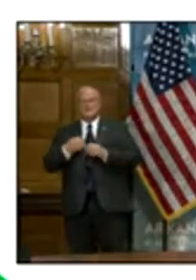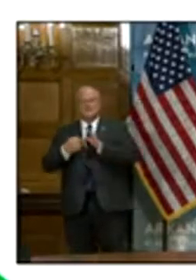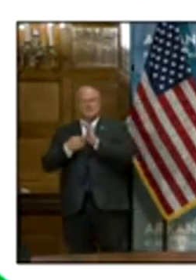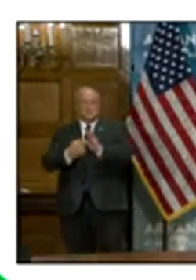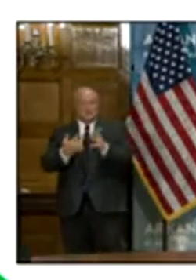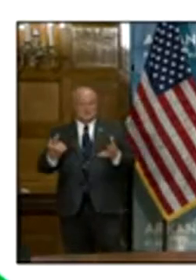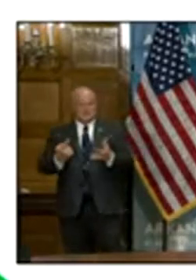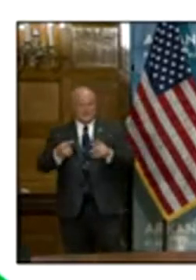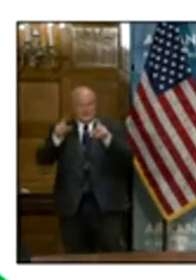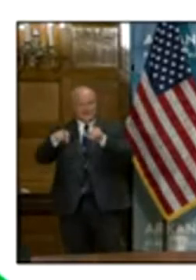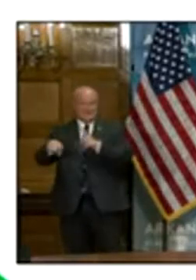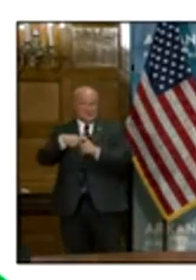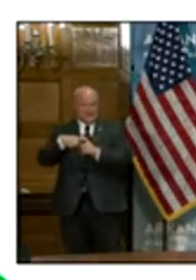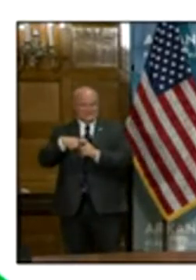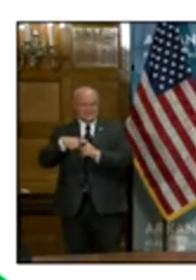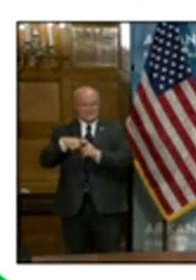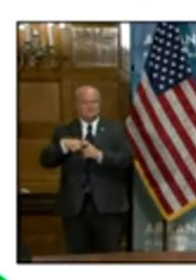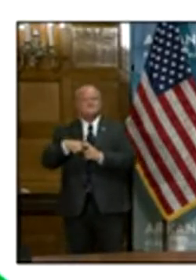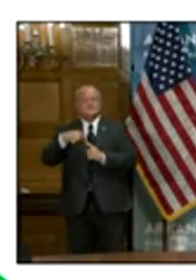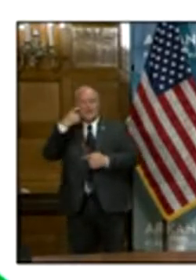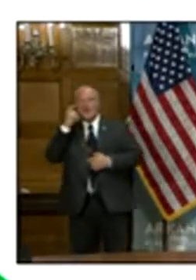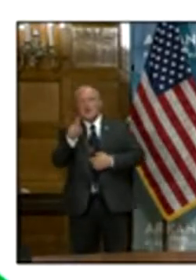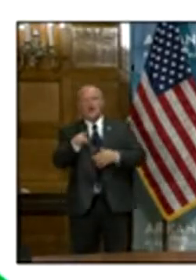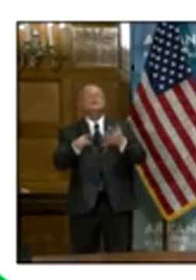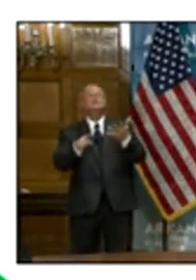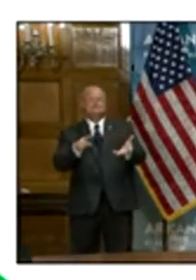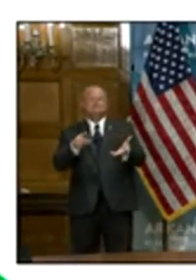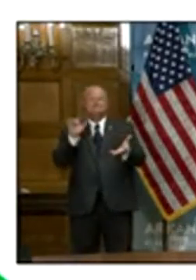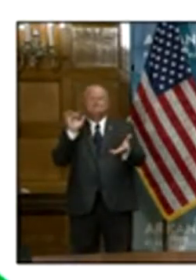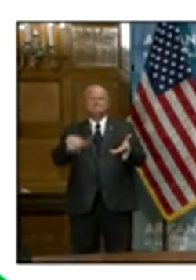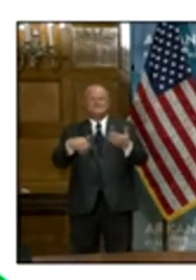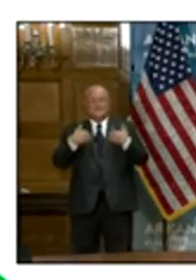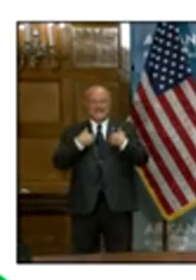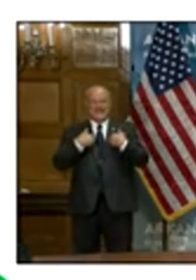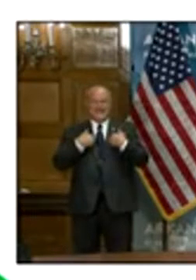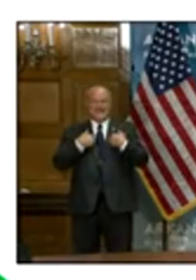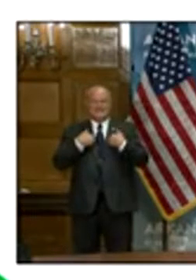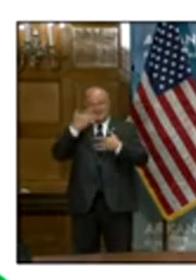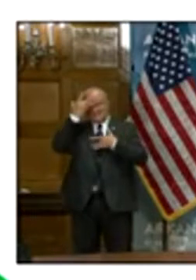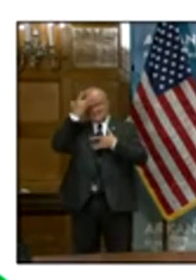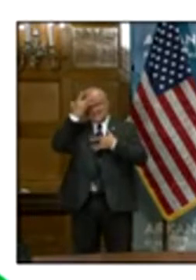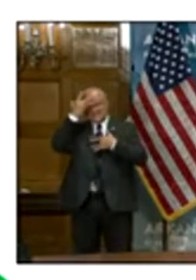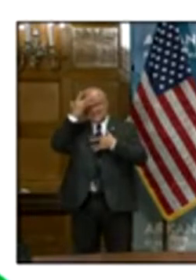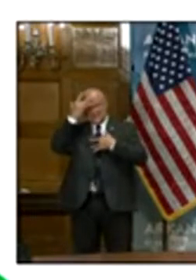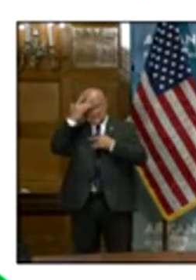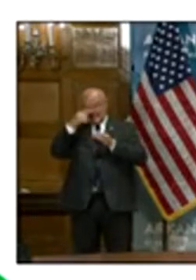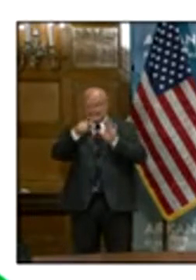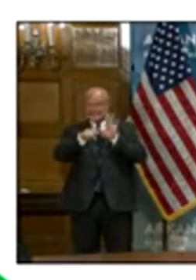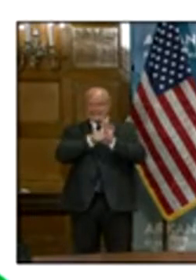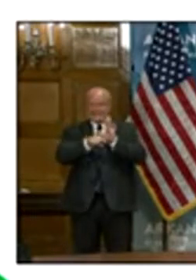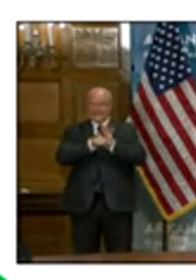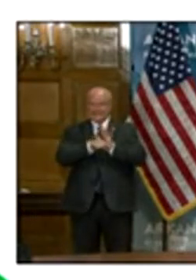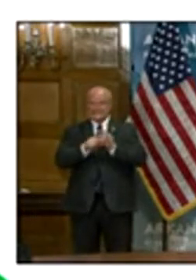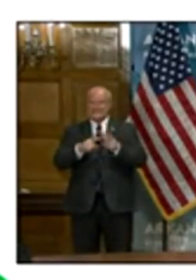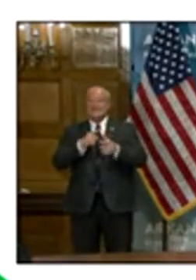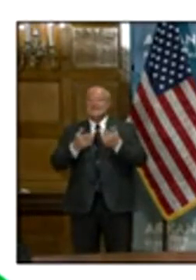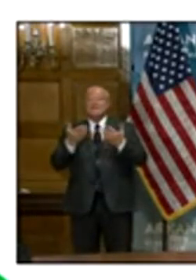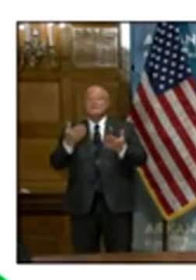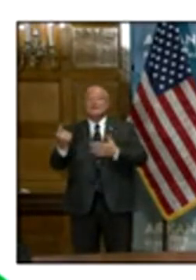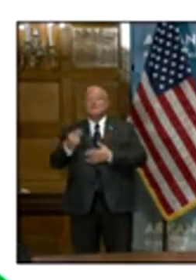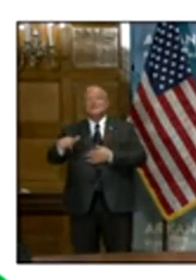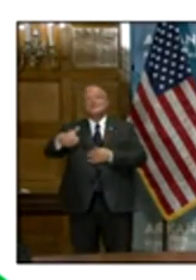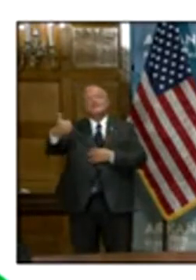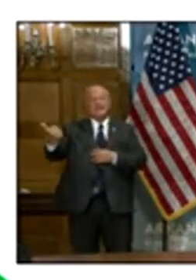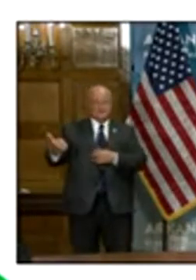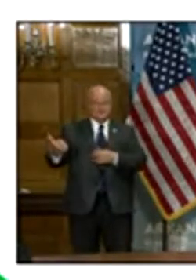symptoms and they test positive, you'd be pretty confident that they're infected. If they test negative, then it's probably